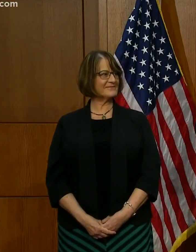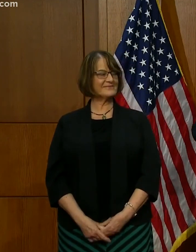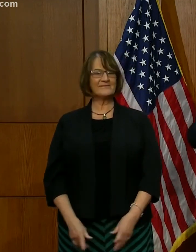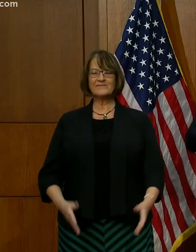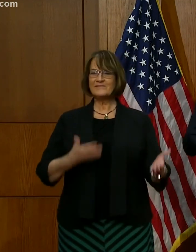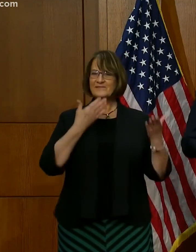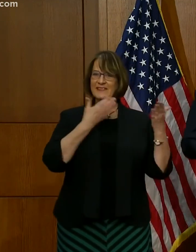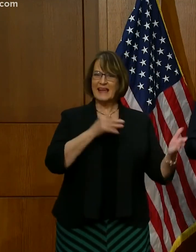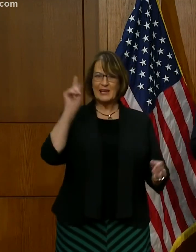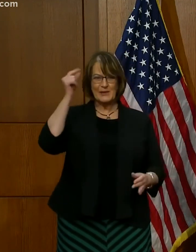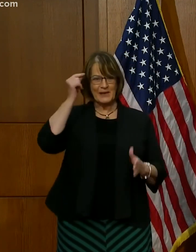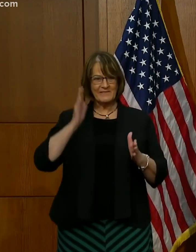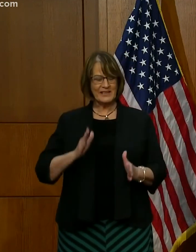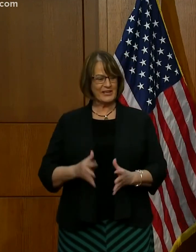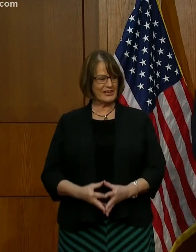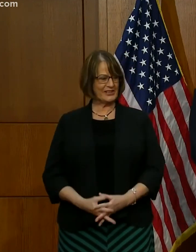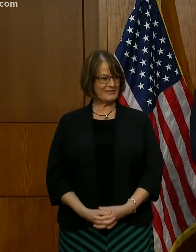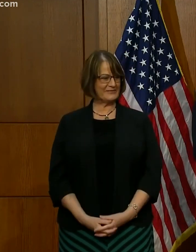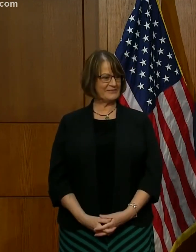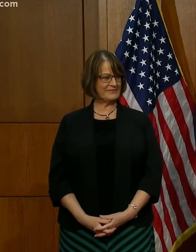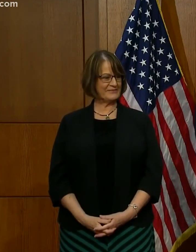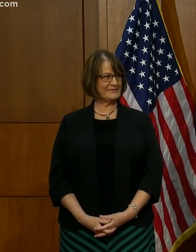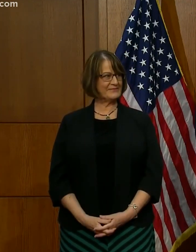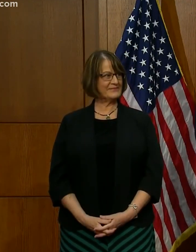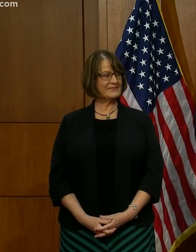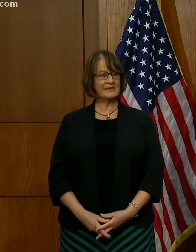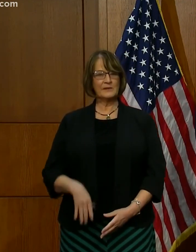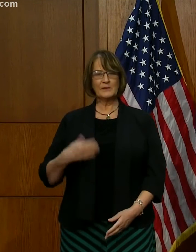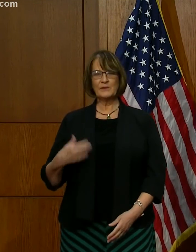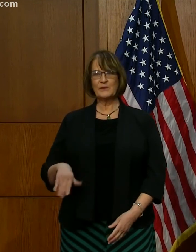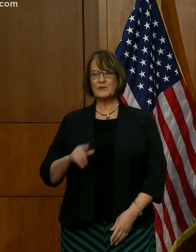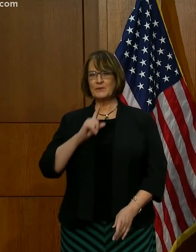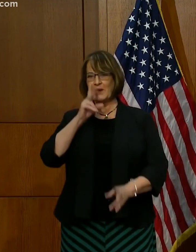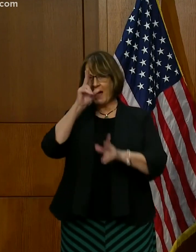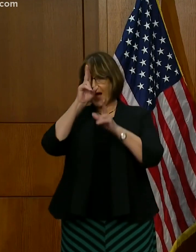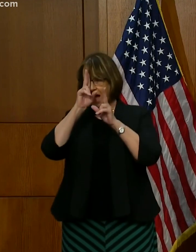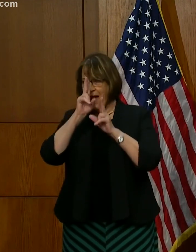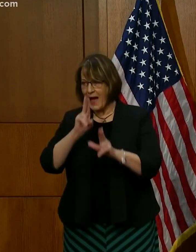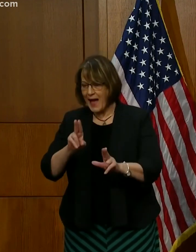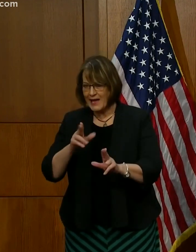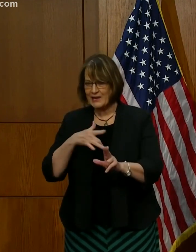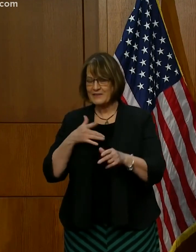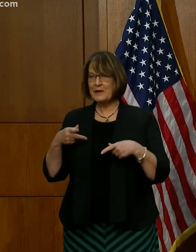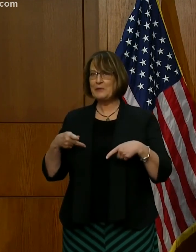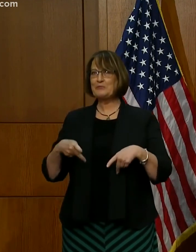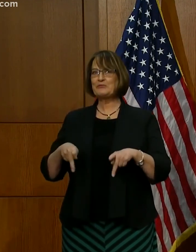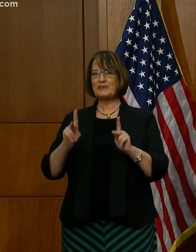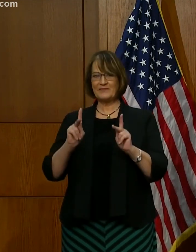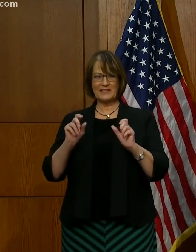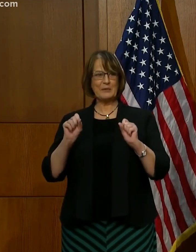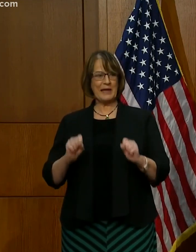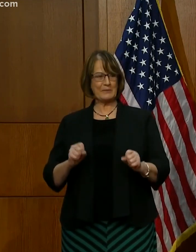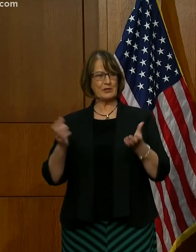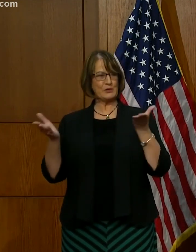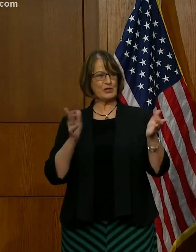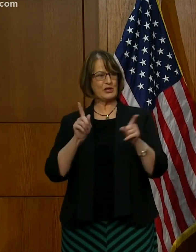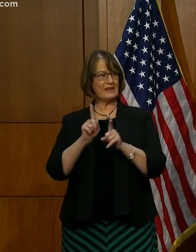Thank you, Governor. It is an honor and a privilege to be able to serve as the